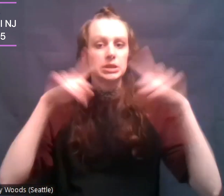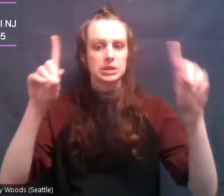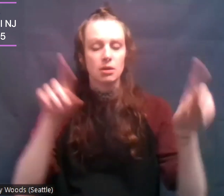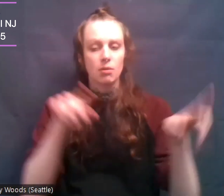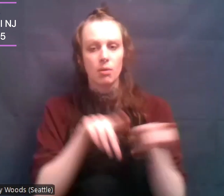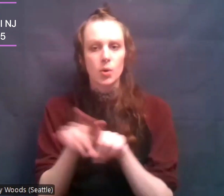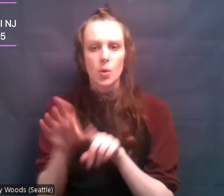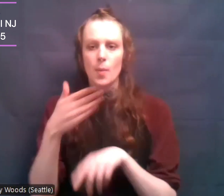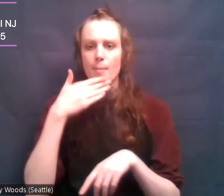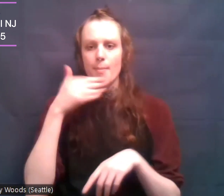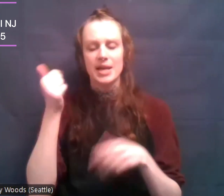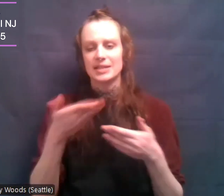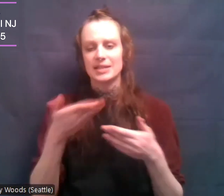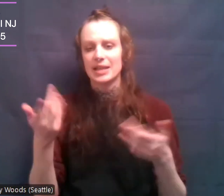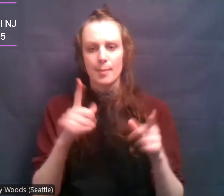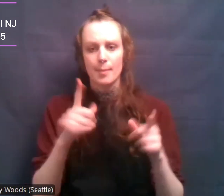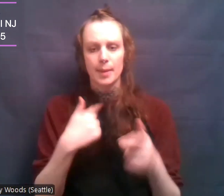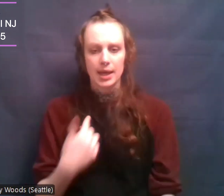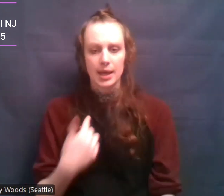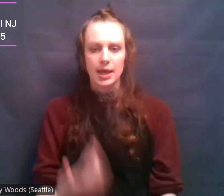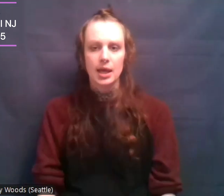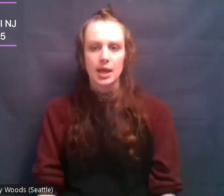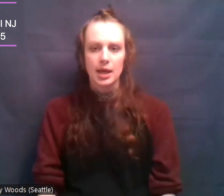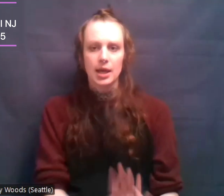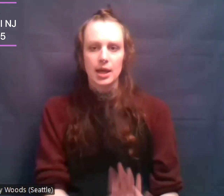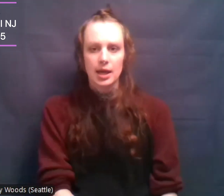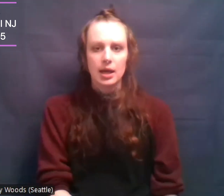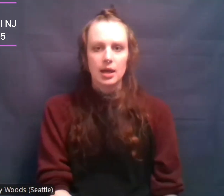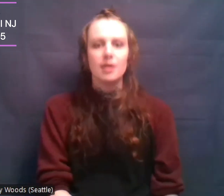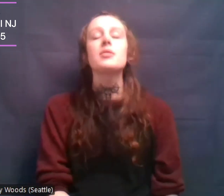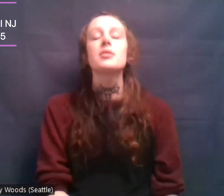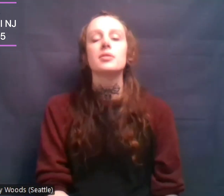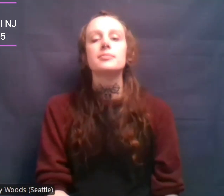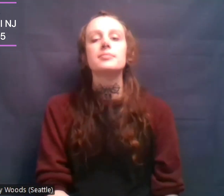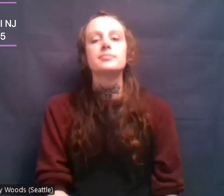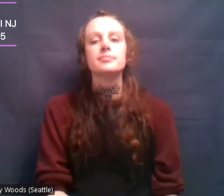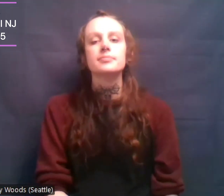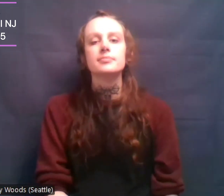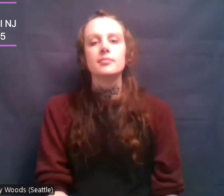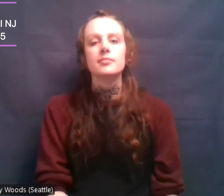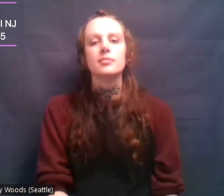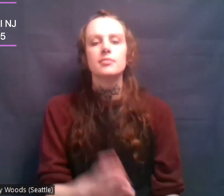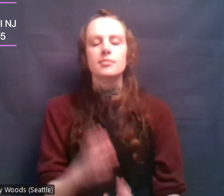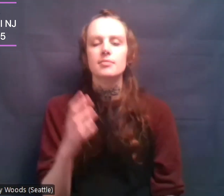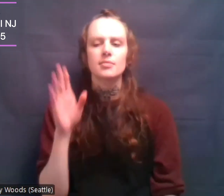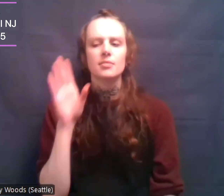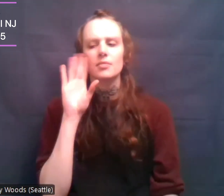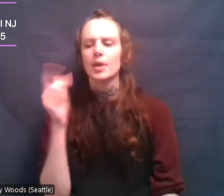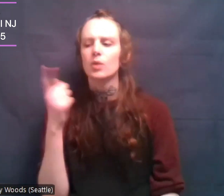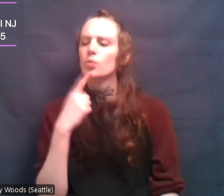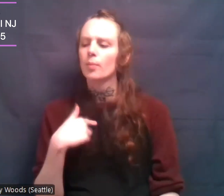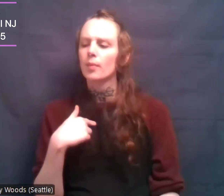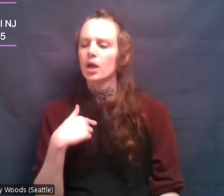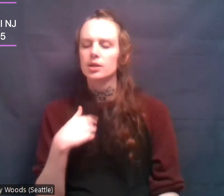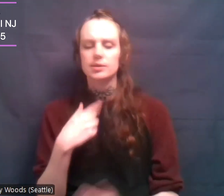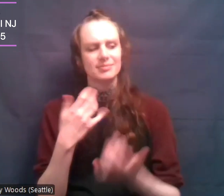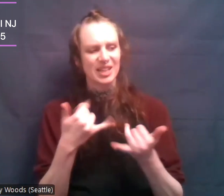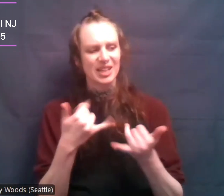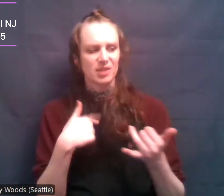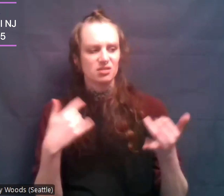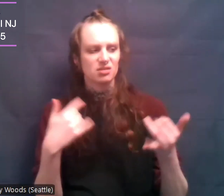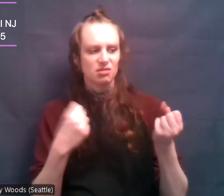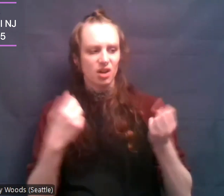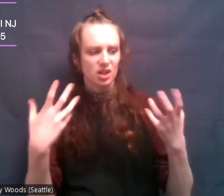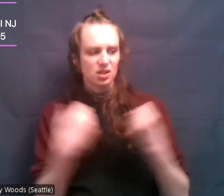know, this guy told me, you know, this guy was like, I got in a car accident today. And I was like, oh, that sucks. And he was like,